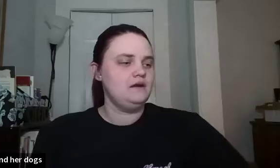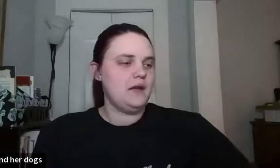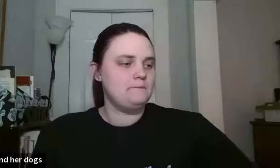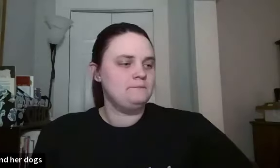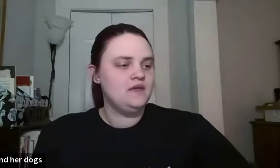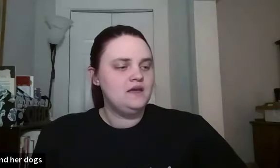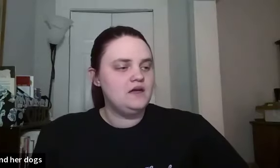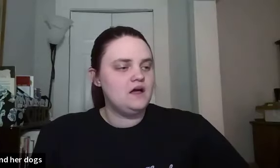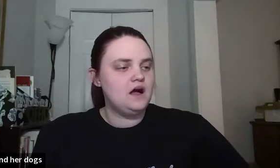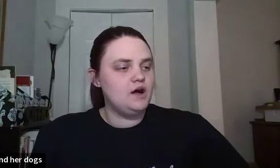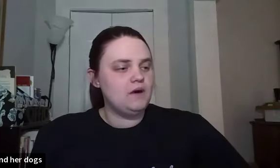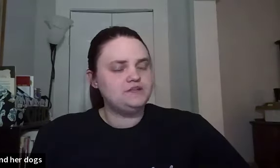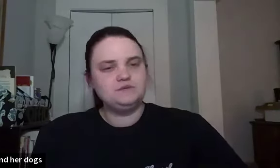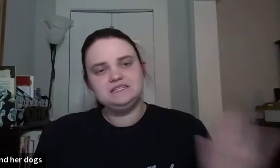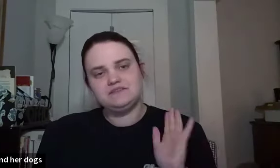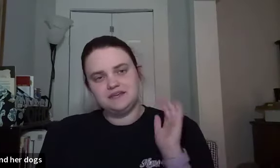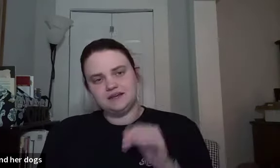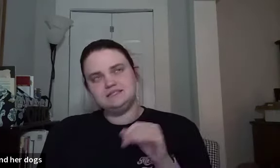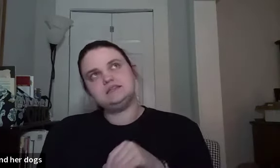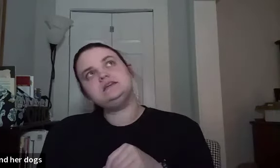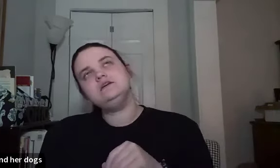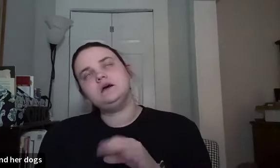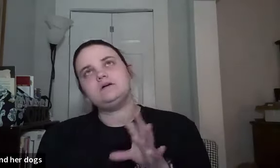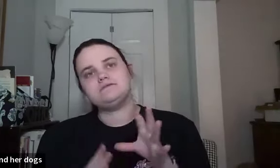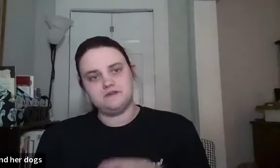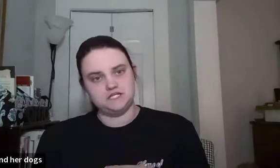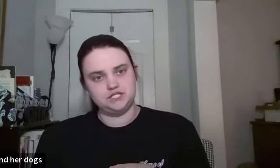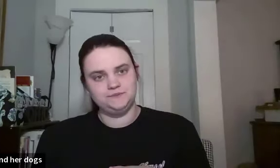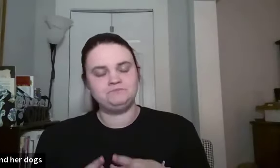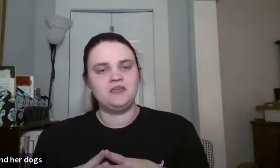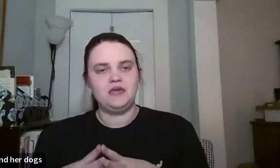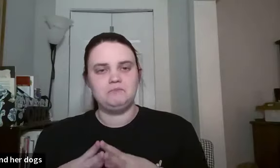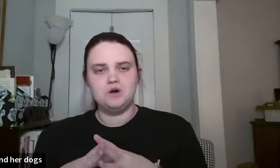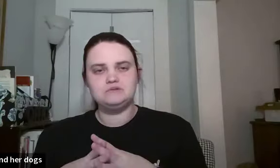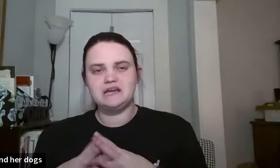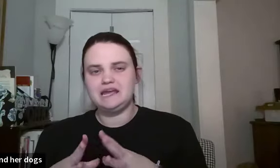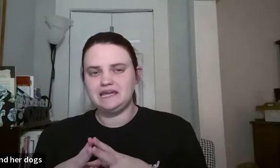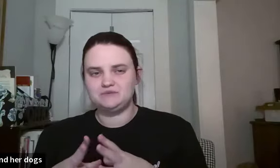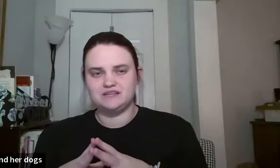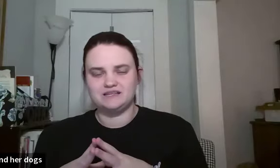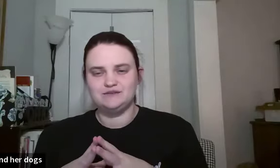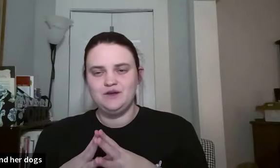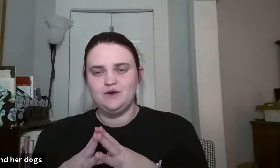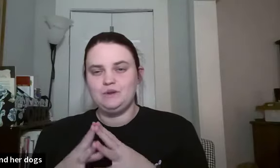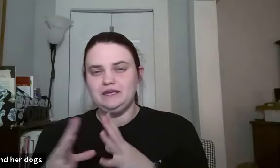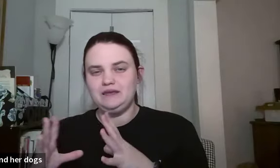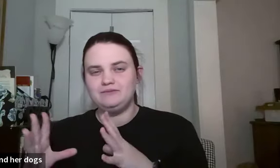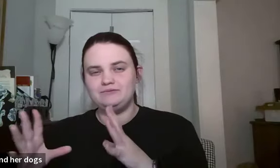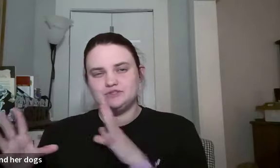Okay. I do want to say the nice thing about fish in most kind of animal science, we'll talk